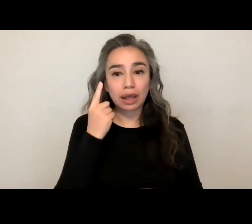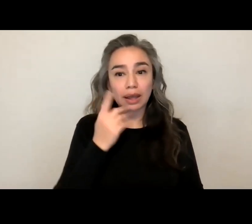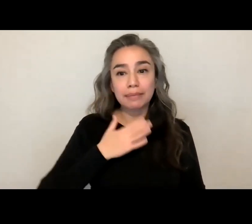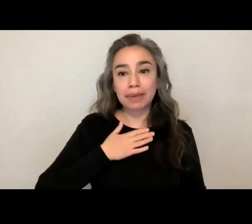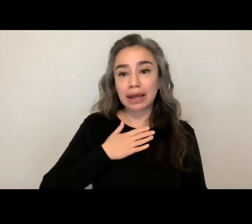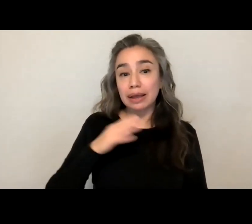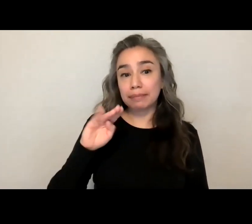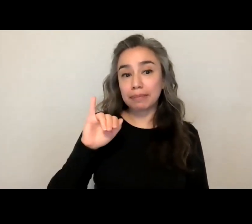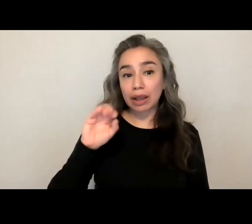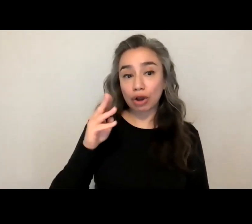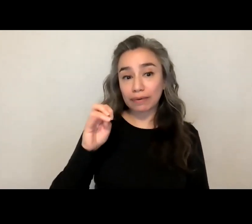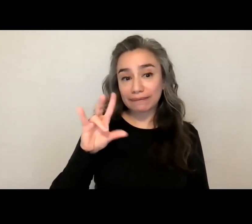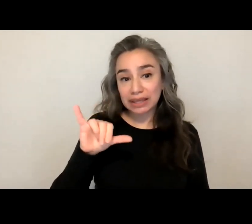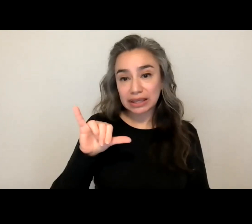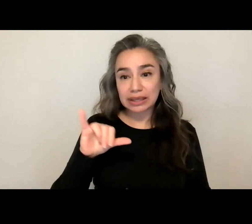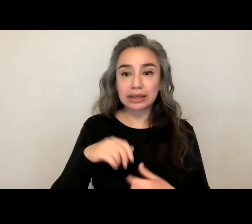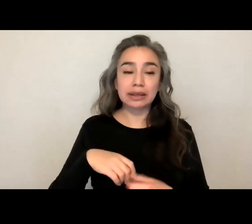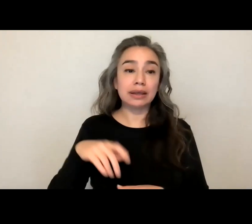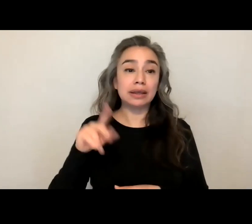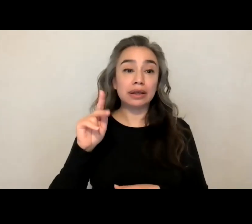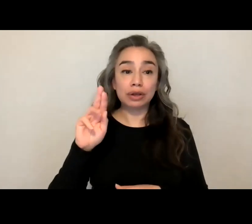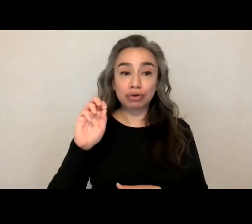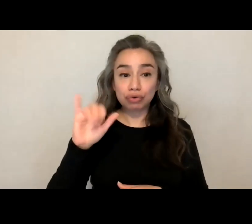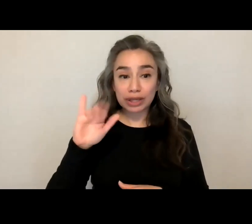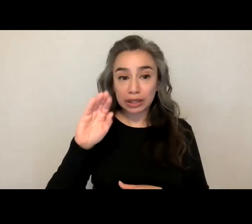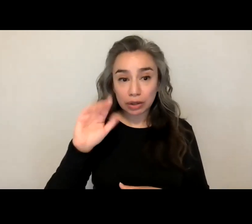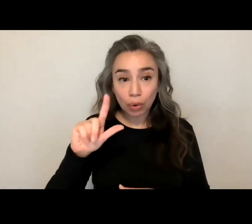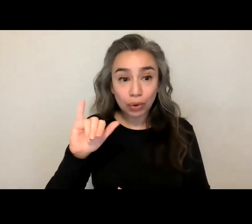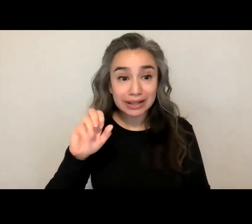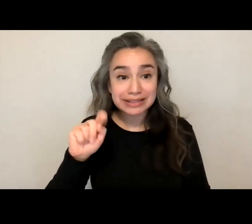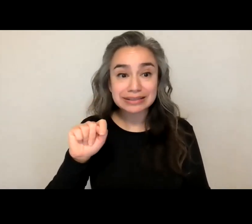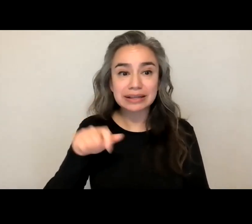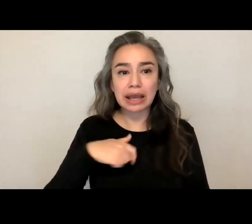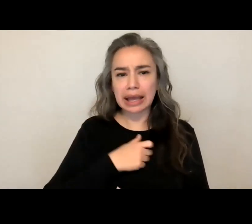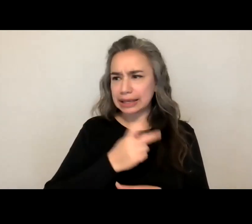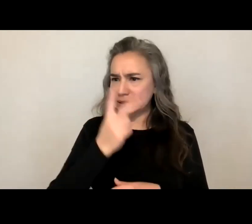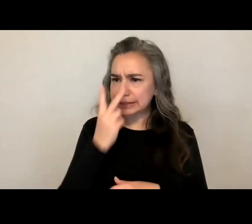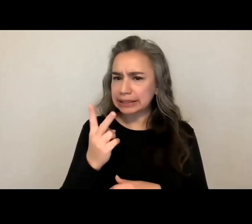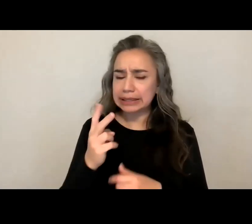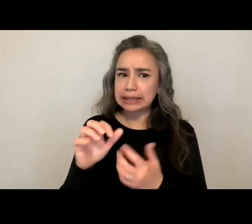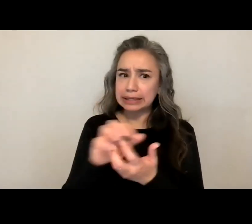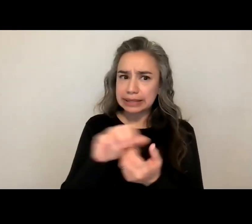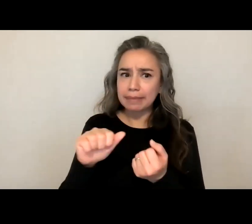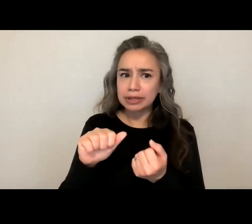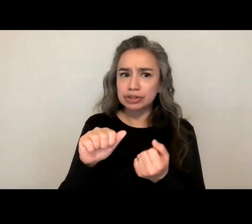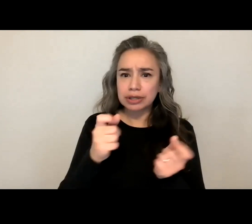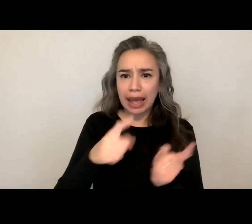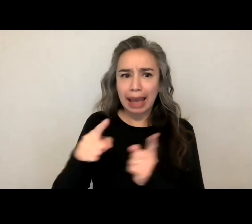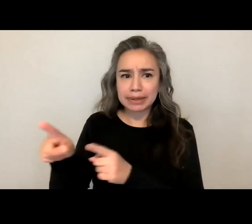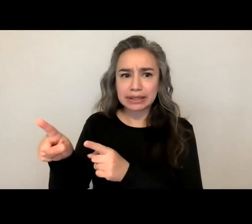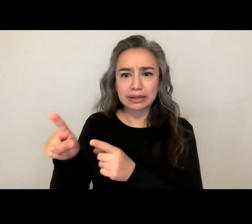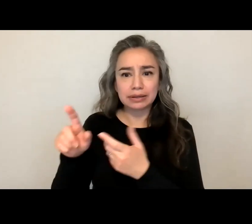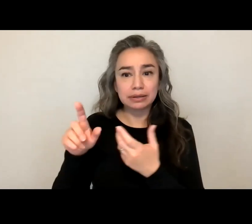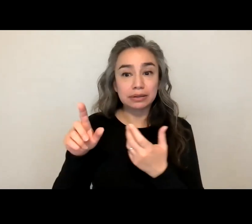a Haitian and now a Creolist, I see the damage being done again by even